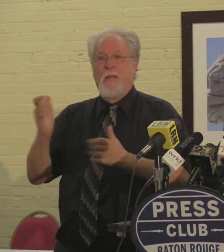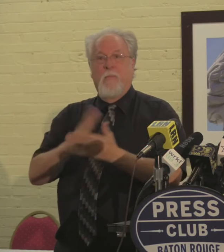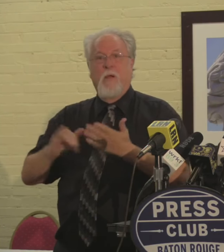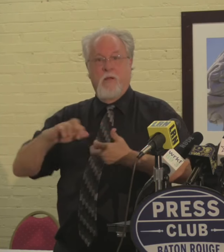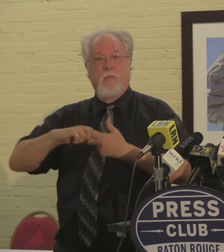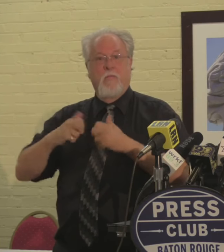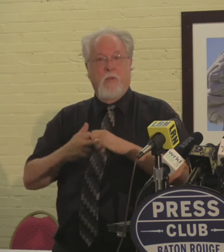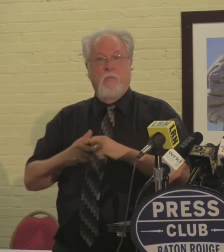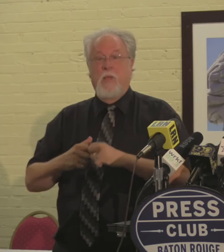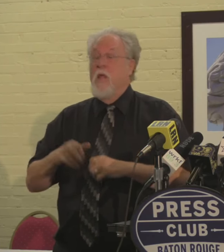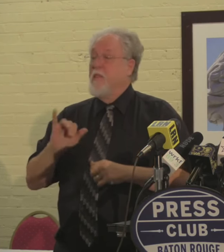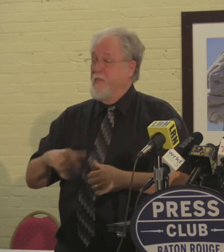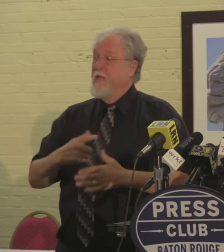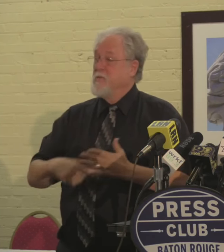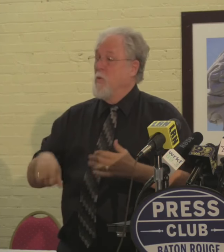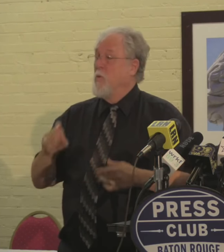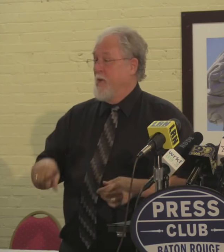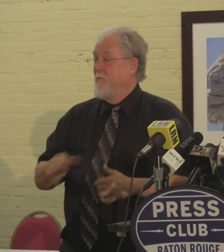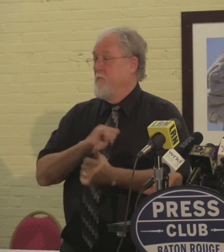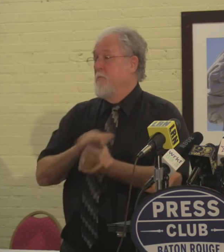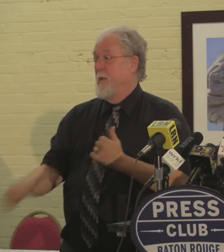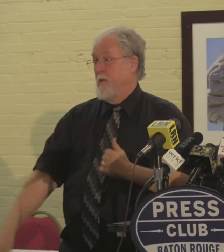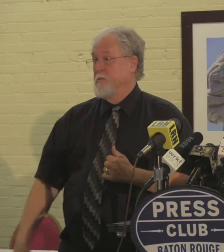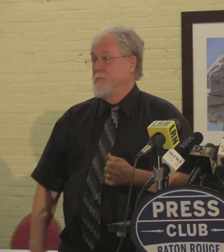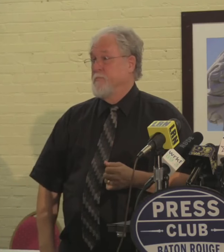the problem, and that's what we have to get past.